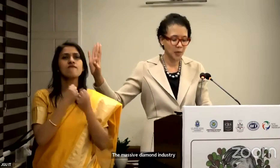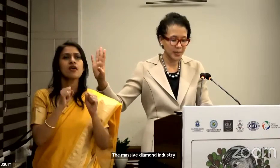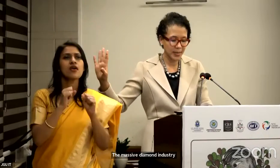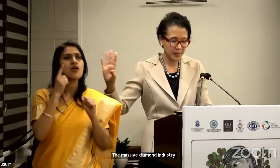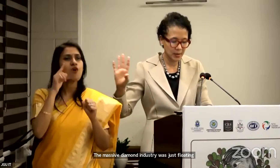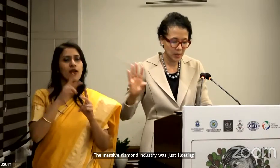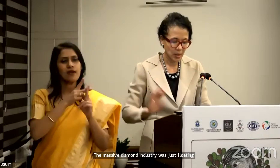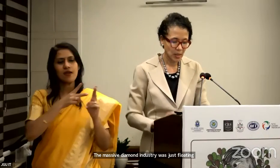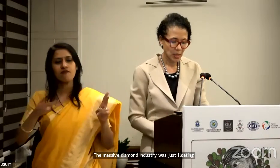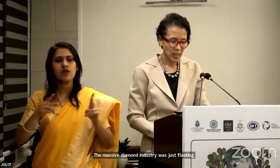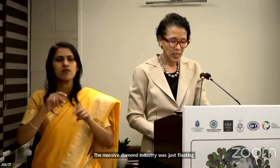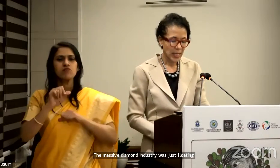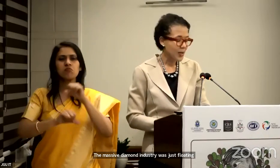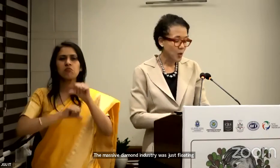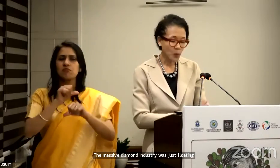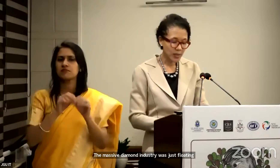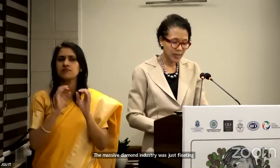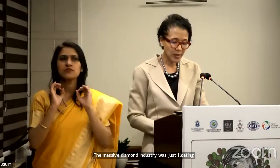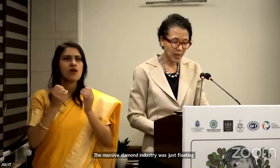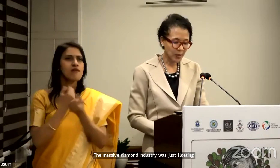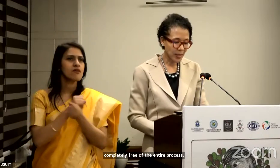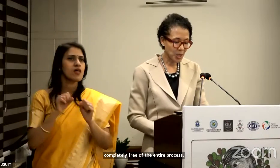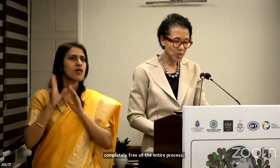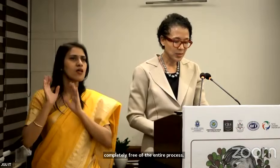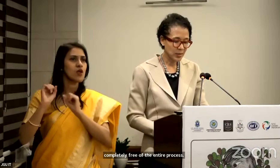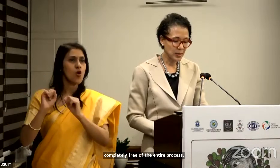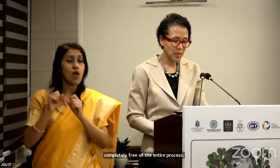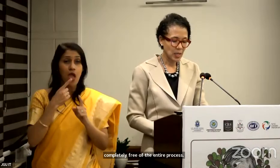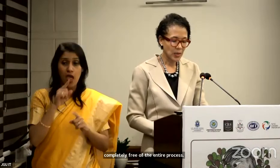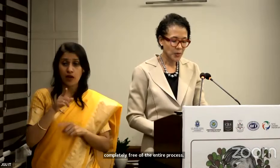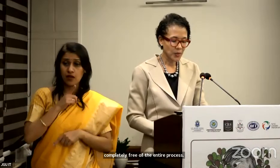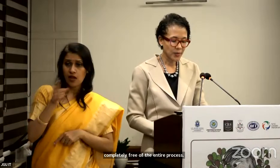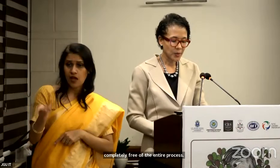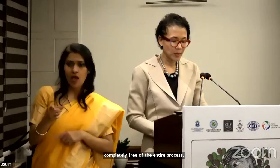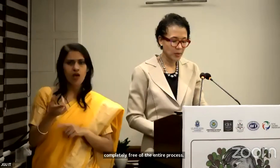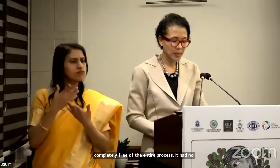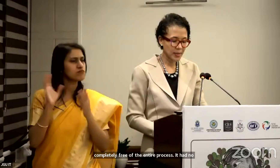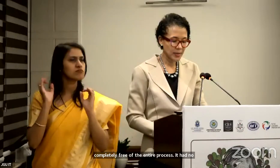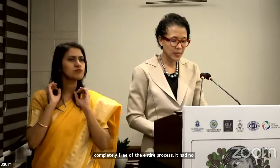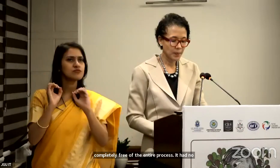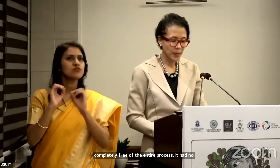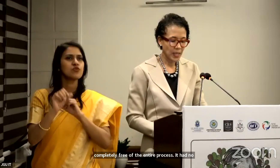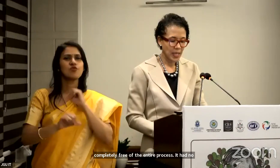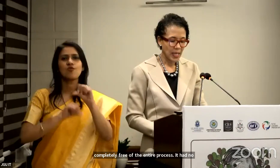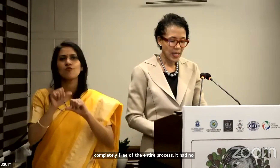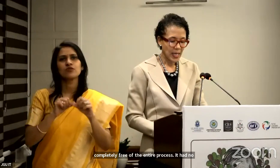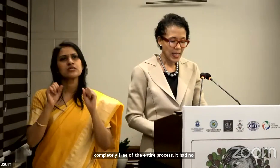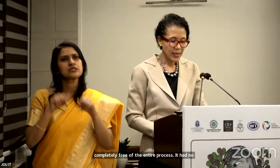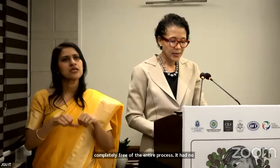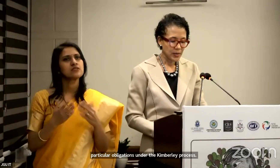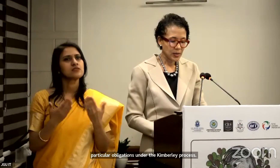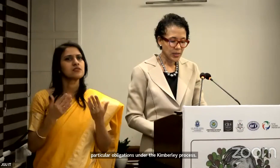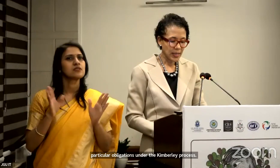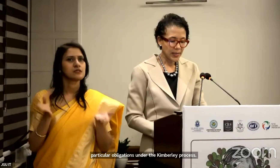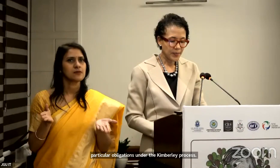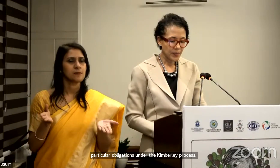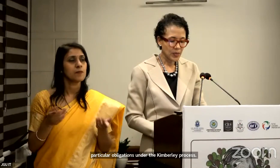entire process. It had no particular obligations under the Kimberley process.